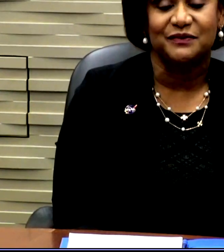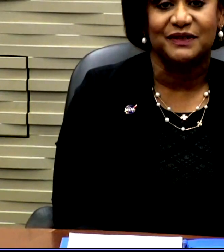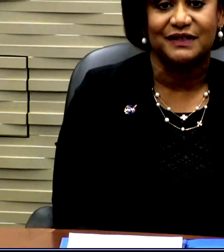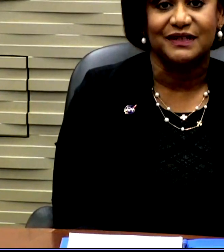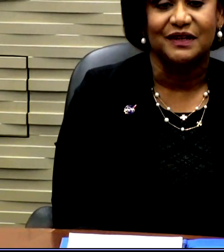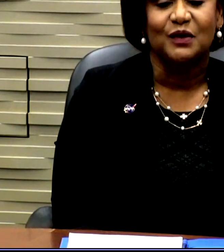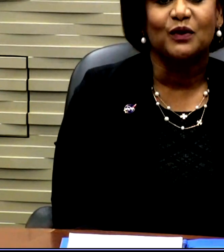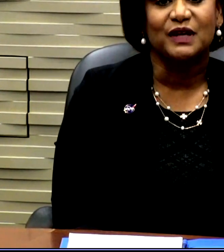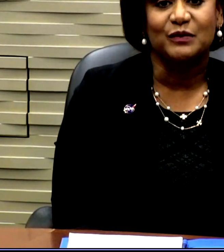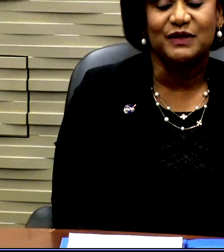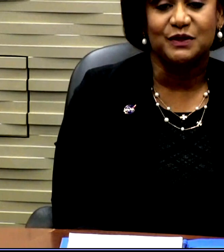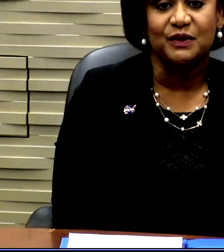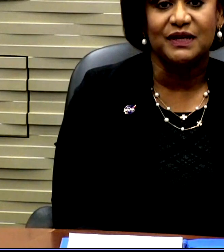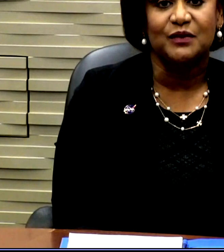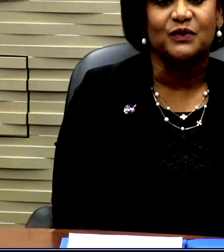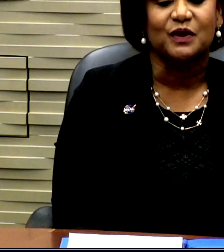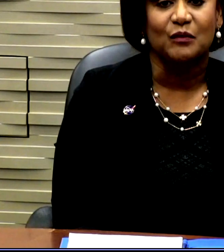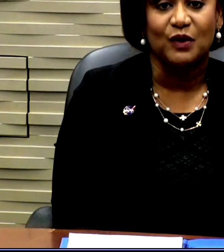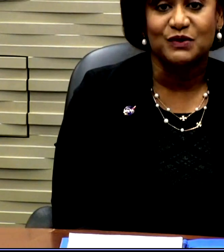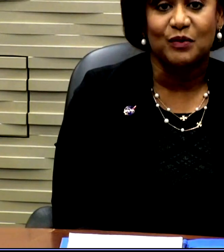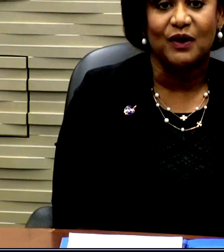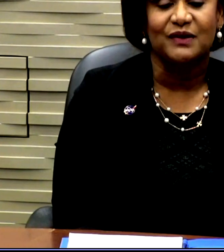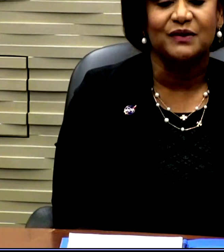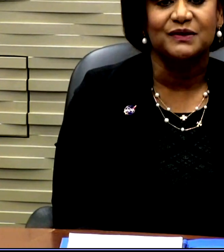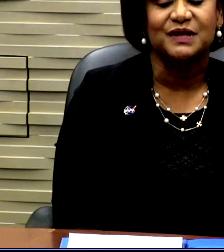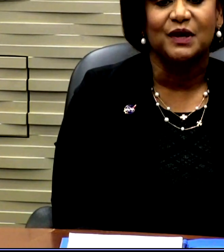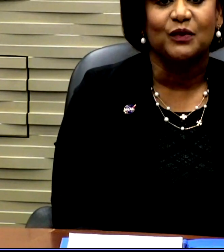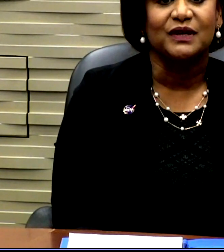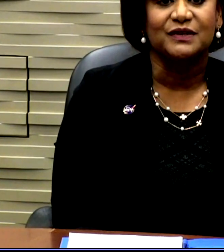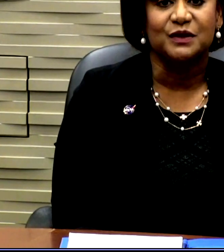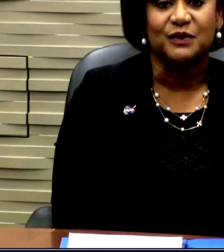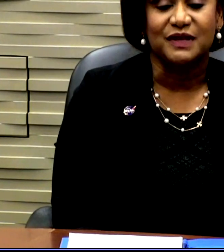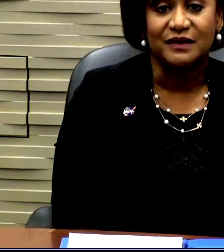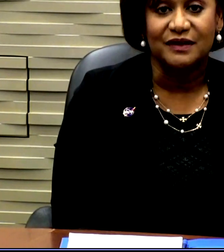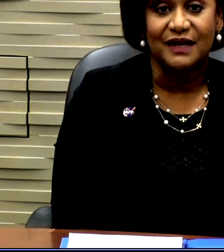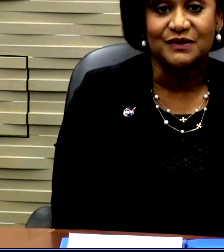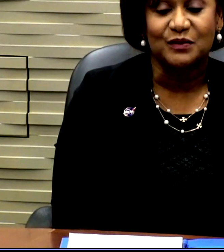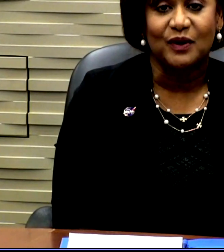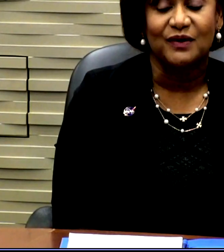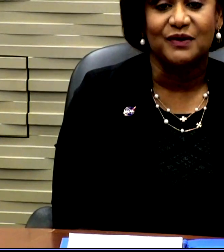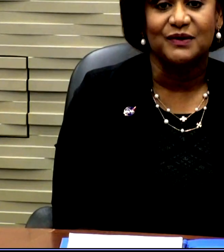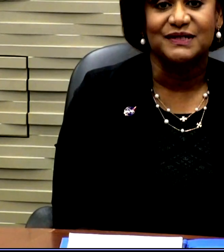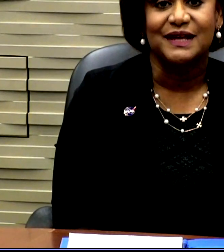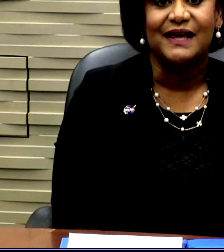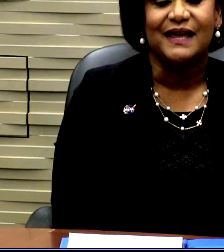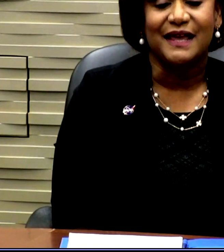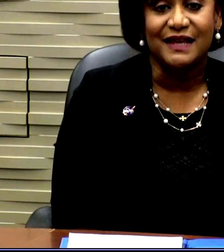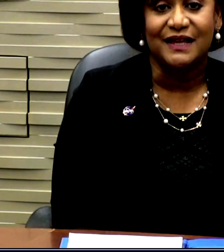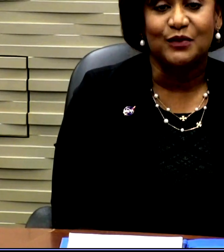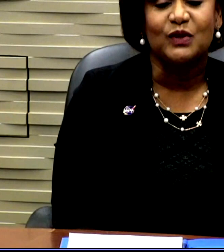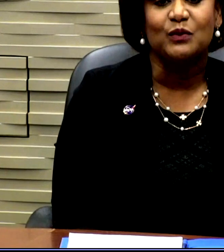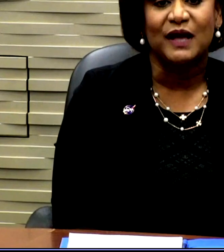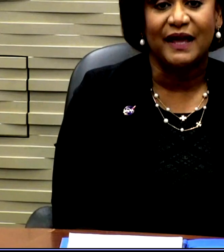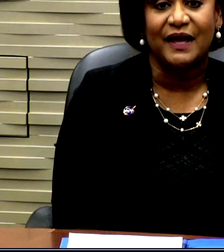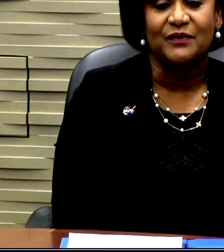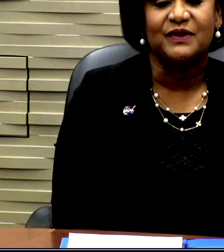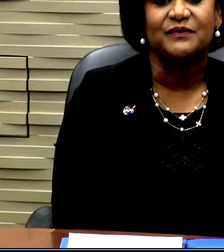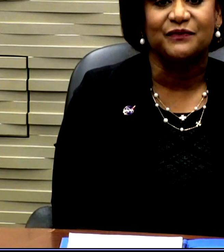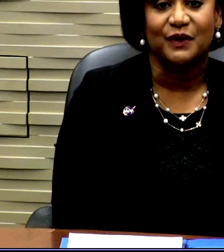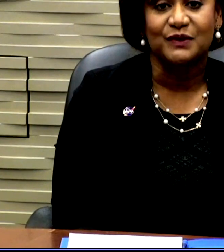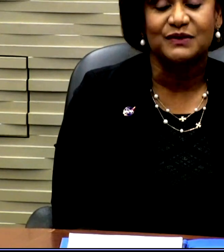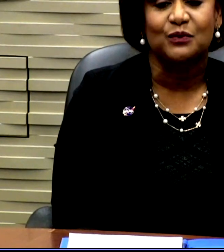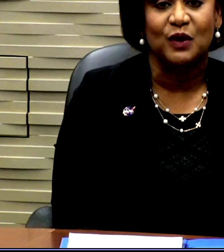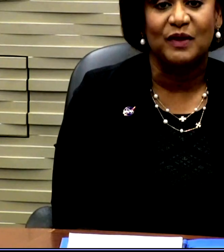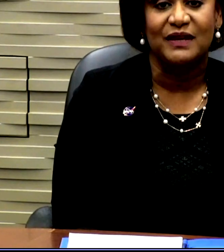it differently. We're going to be doing it with commercial partners, we're going to do it with international partners, and we will have